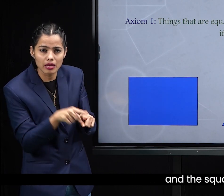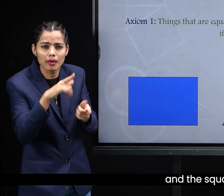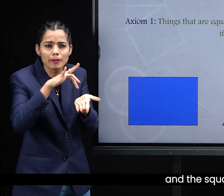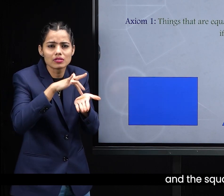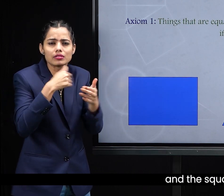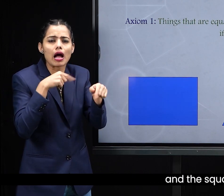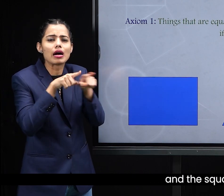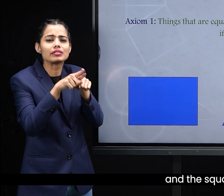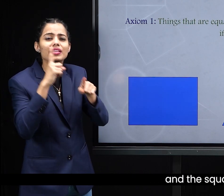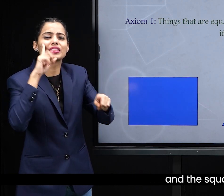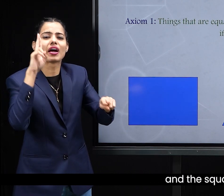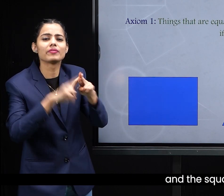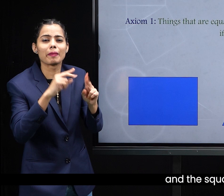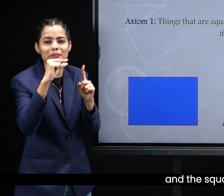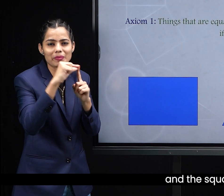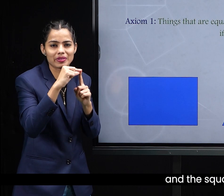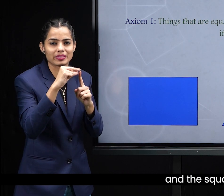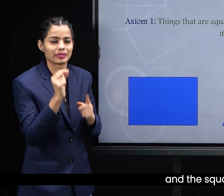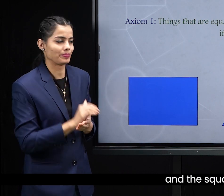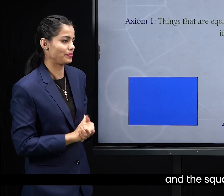are equal.